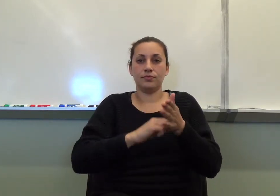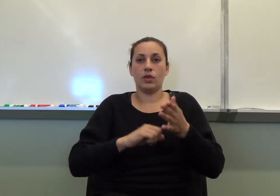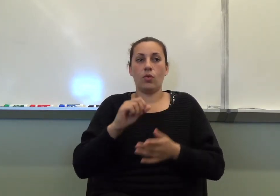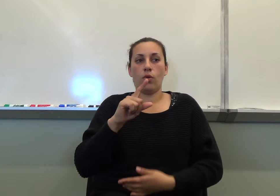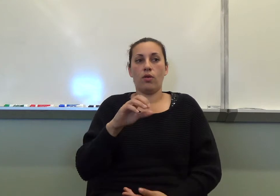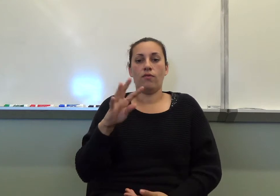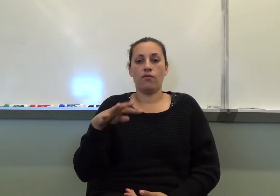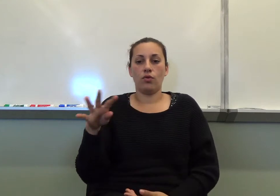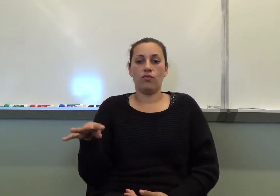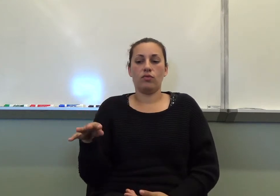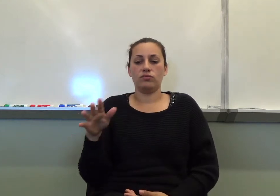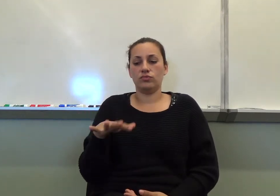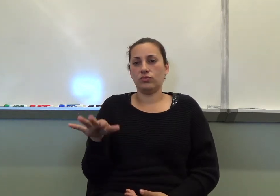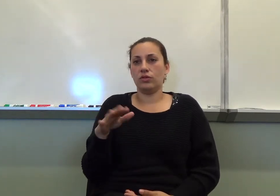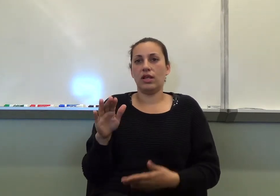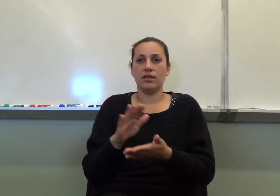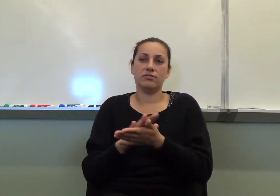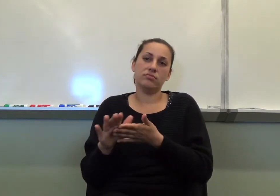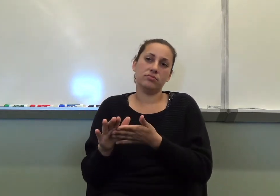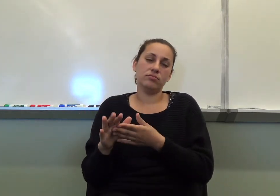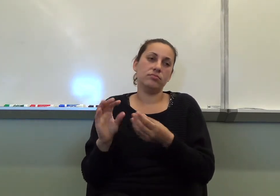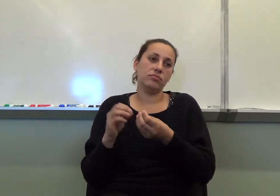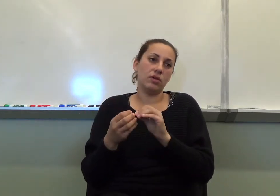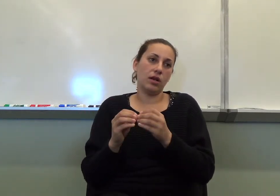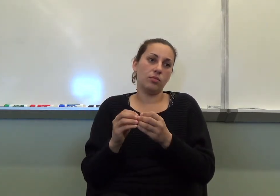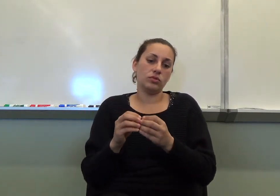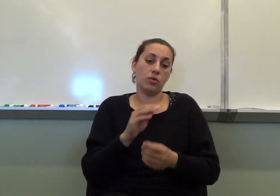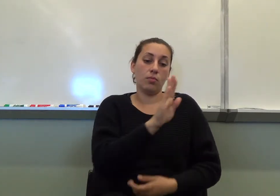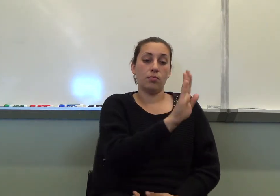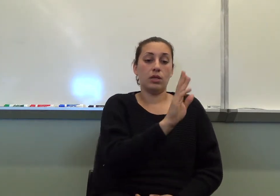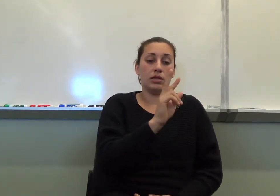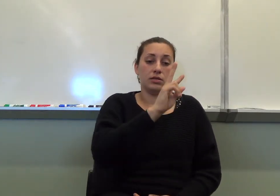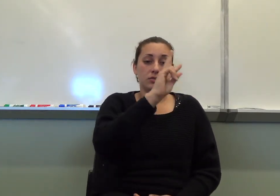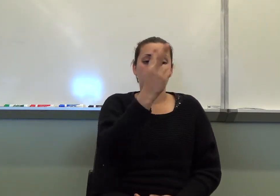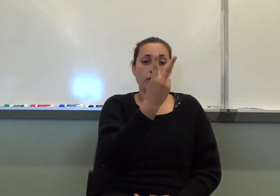and that comes out to be a nice number. So b squared is 25.